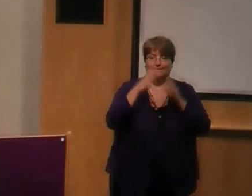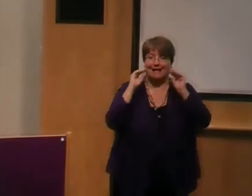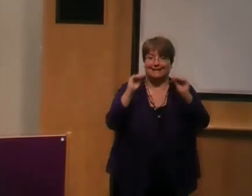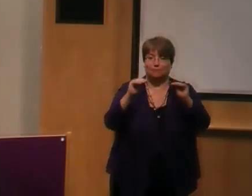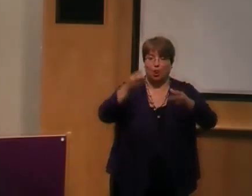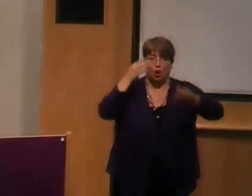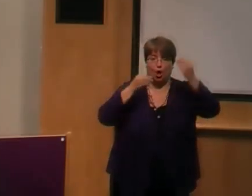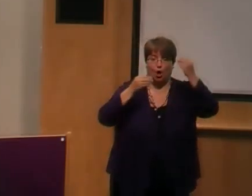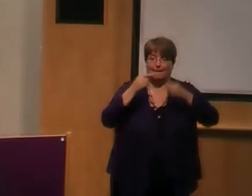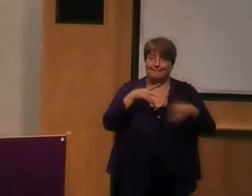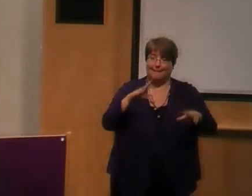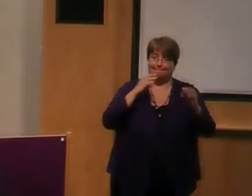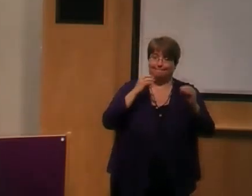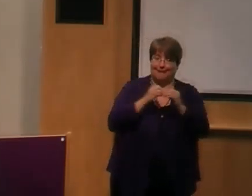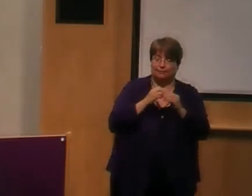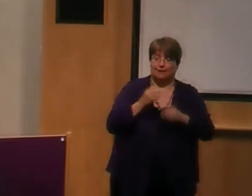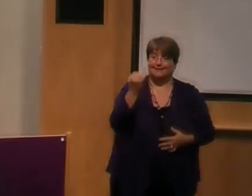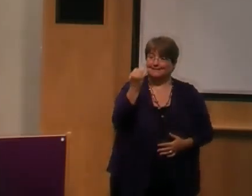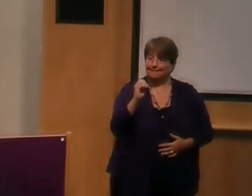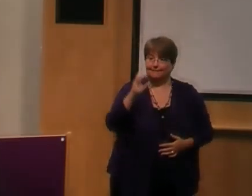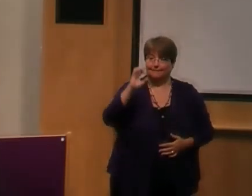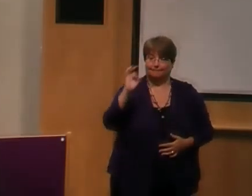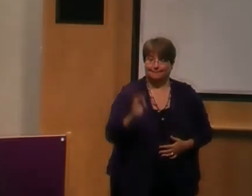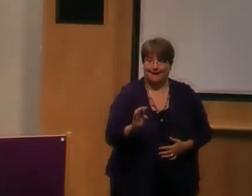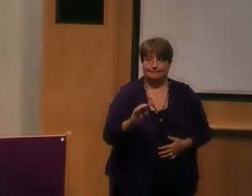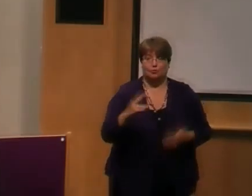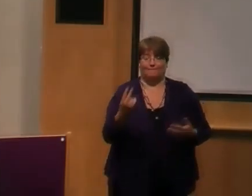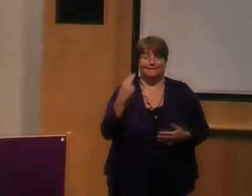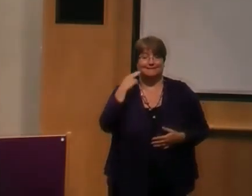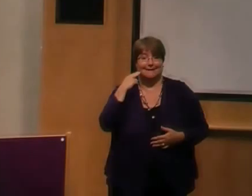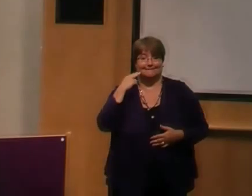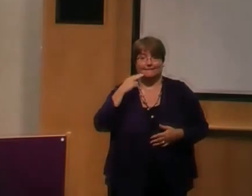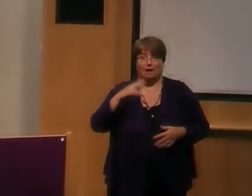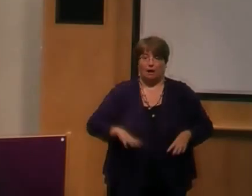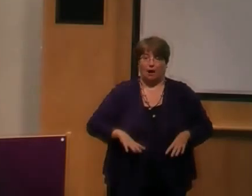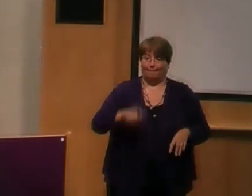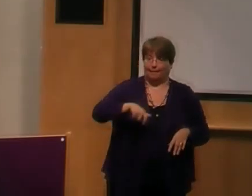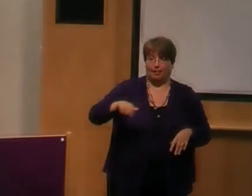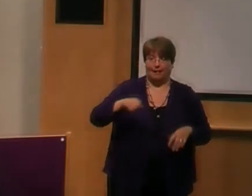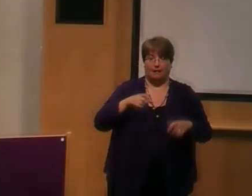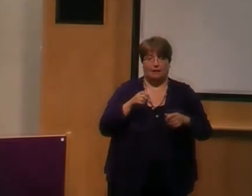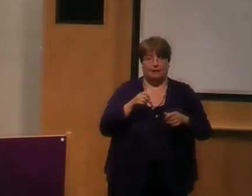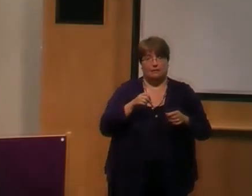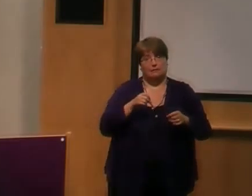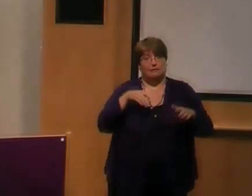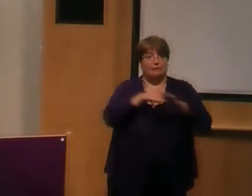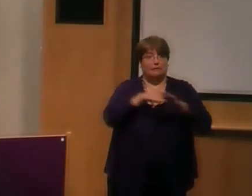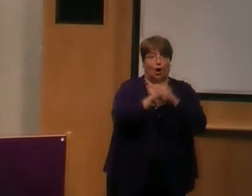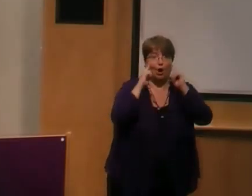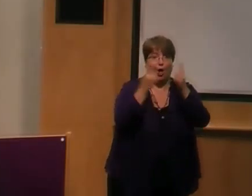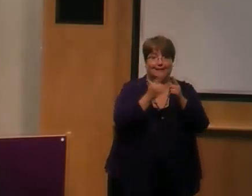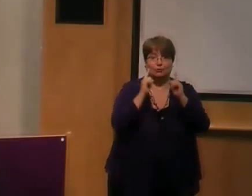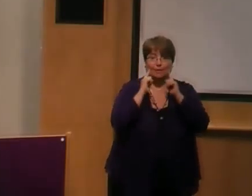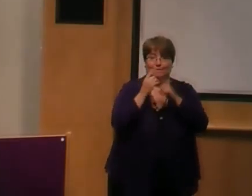in university, the Department of Education in London have mentioned that 70% of young deaf people in colleges